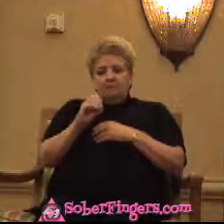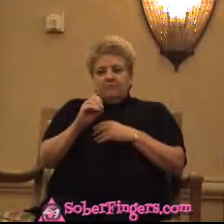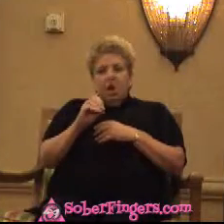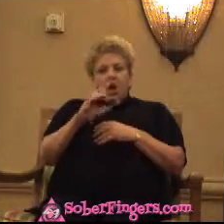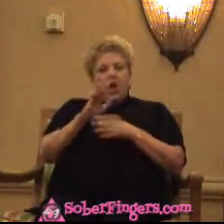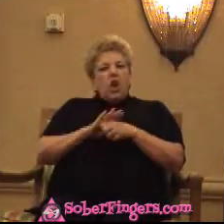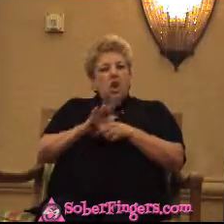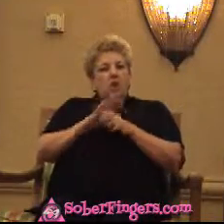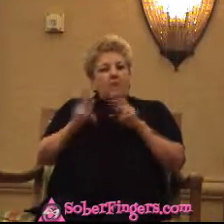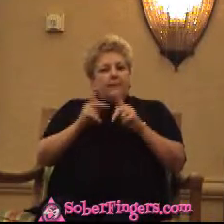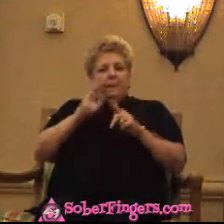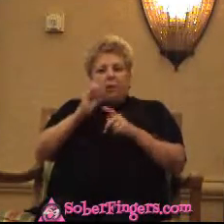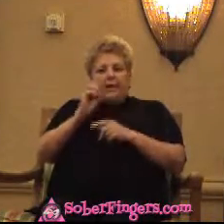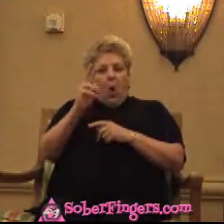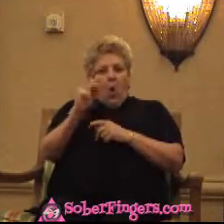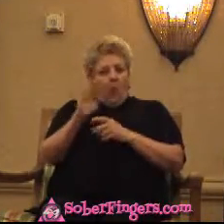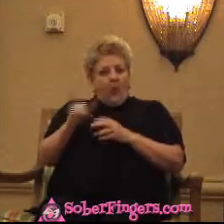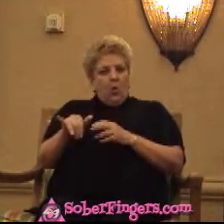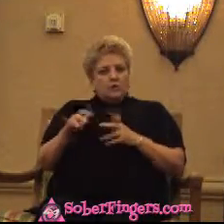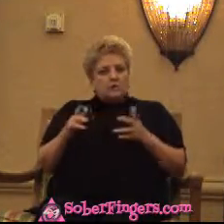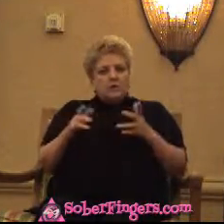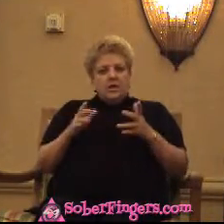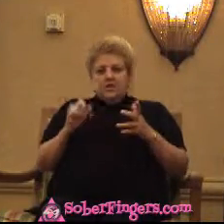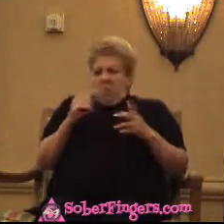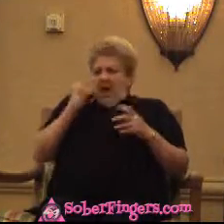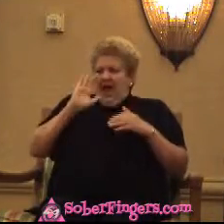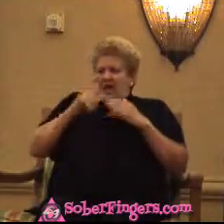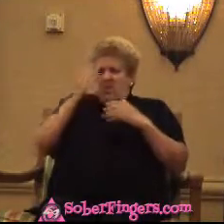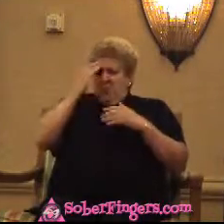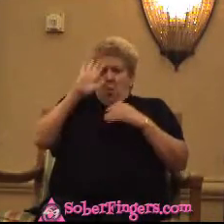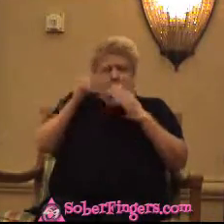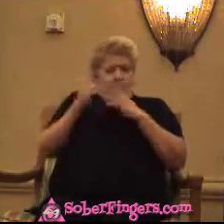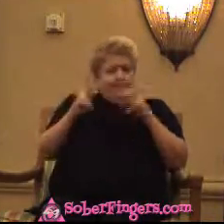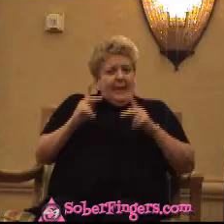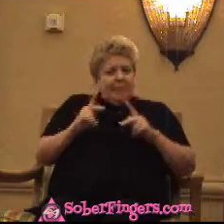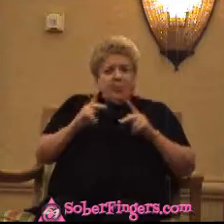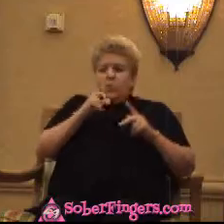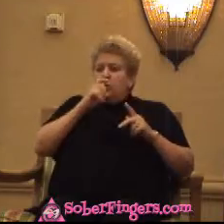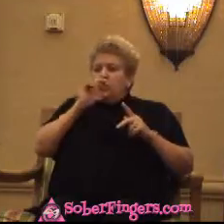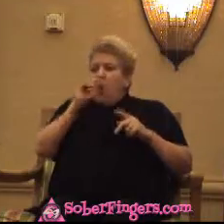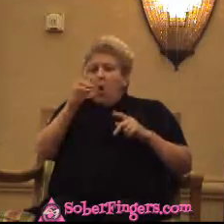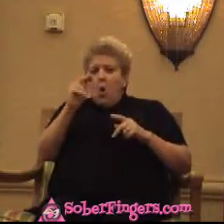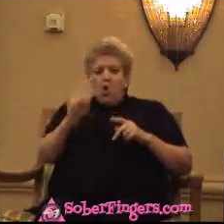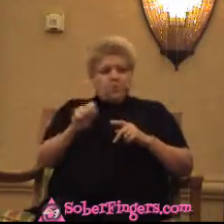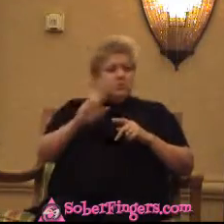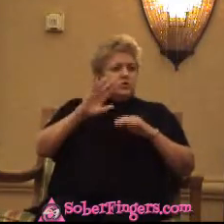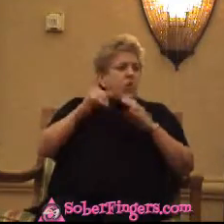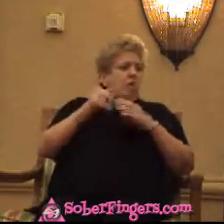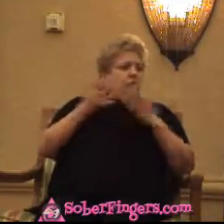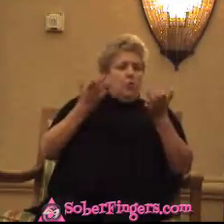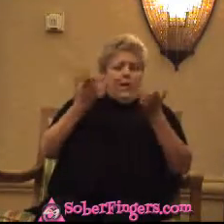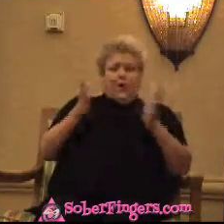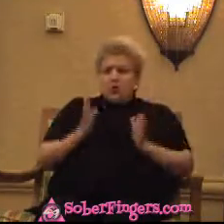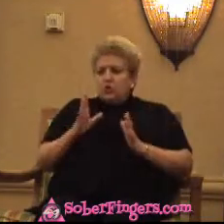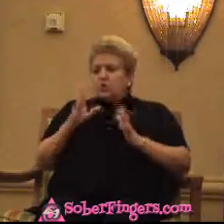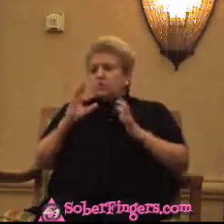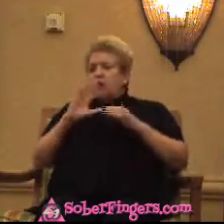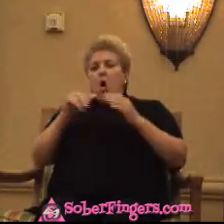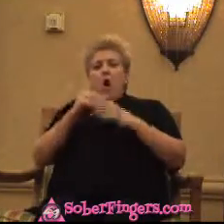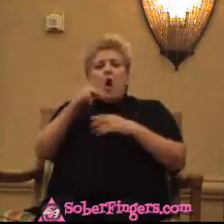other. So I knew all the pit bosses and I knew all the maitre d's and all that stuff and all the clubs and all the showrooms and all that. I